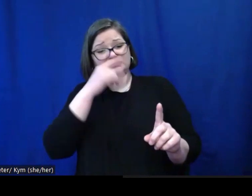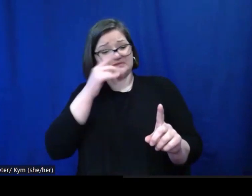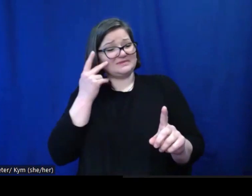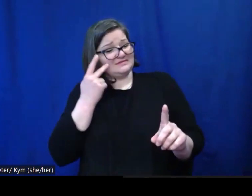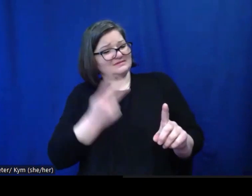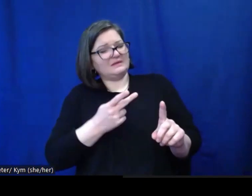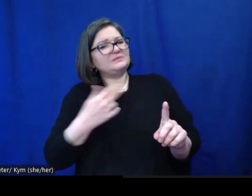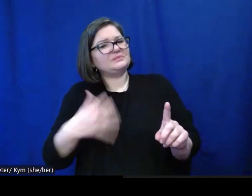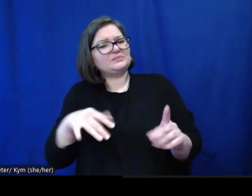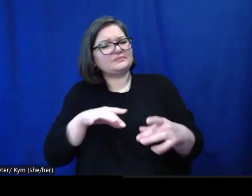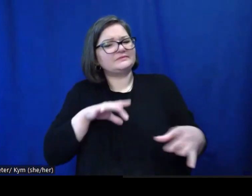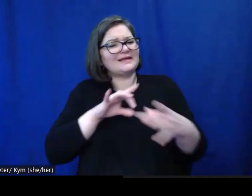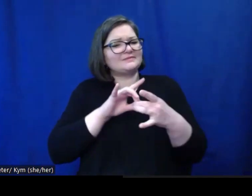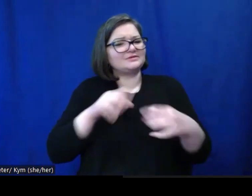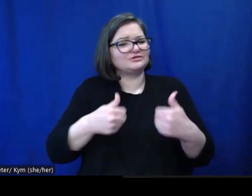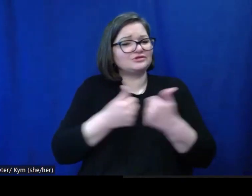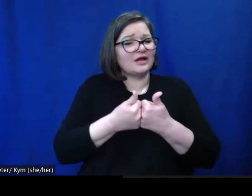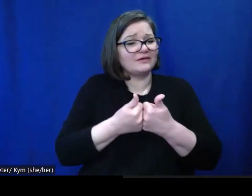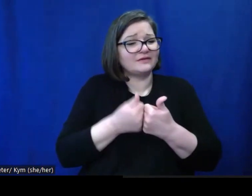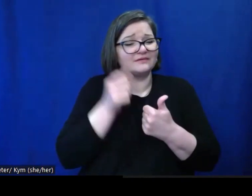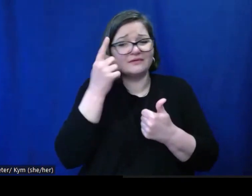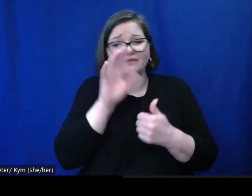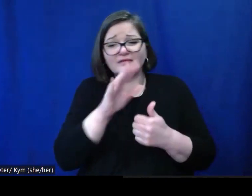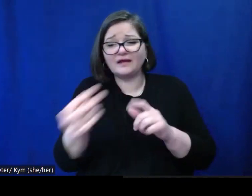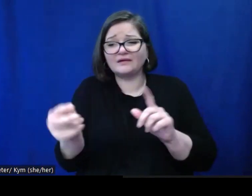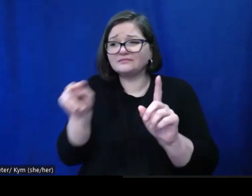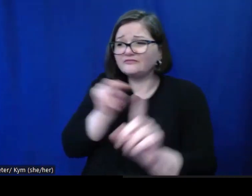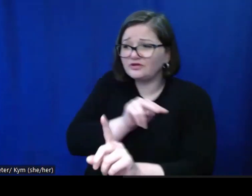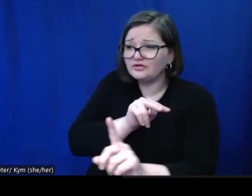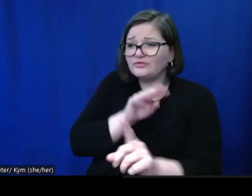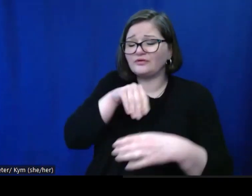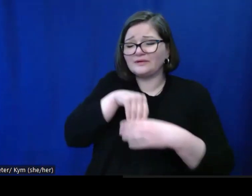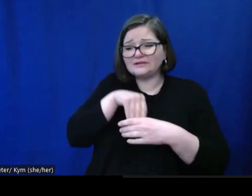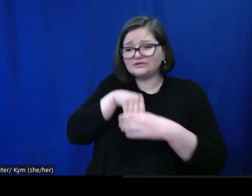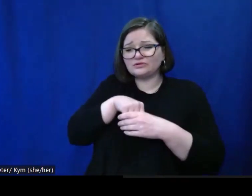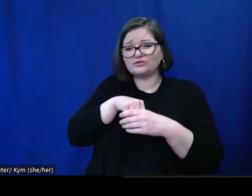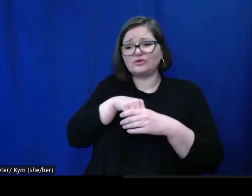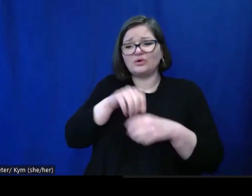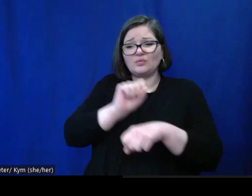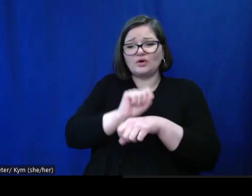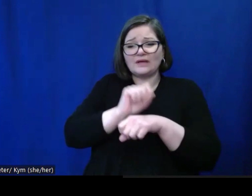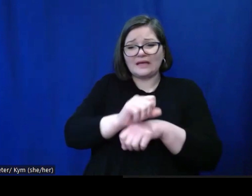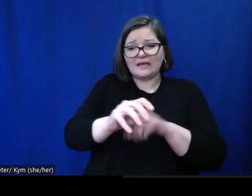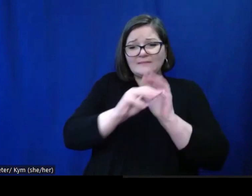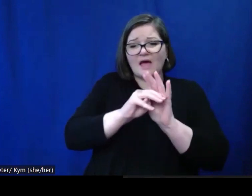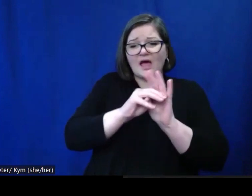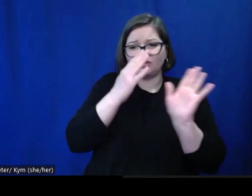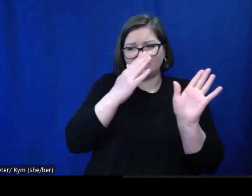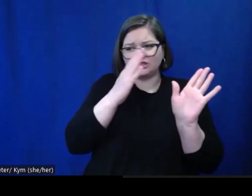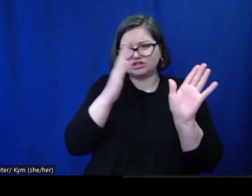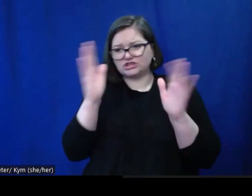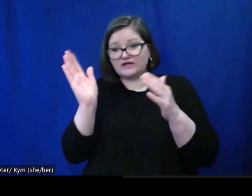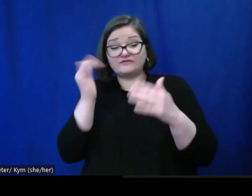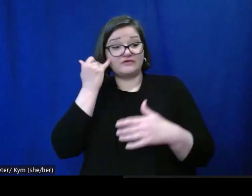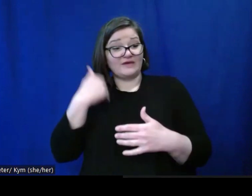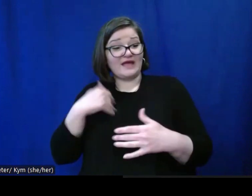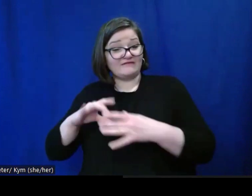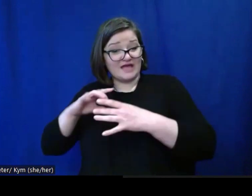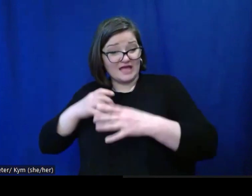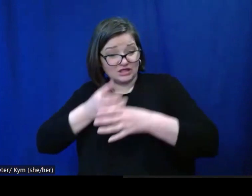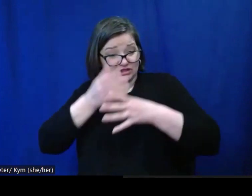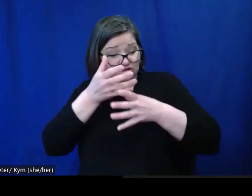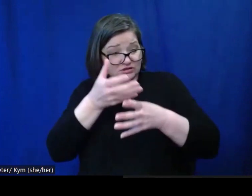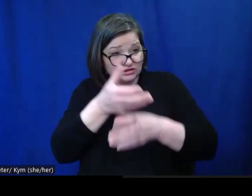then their view of the world, their internal working model gets shifted, right? And so if we have a secure attachment, so we trust